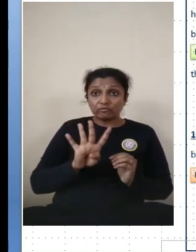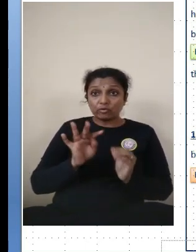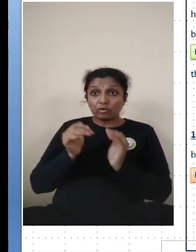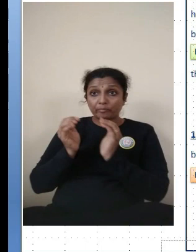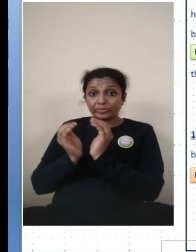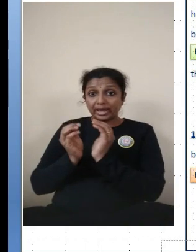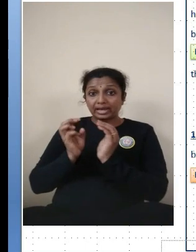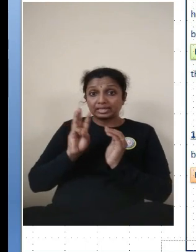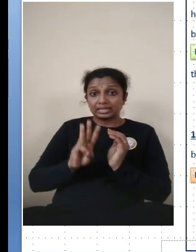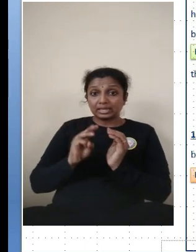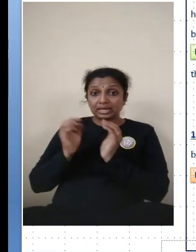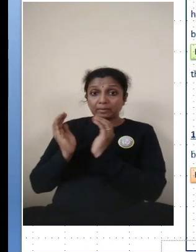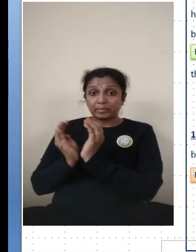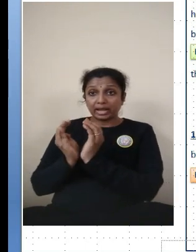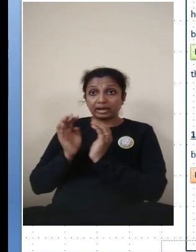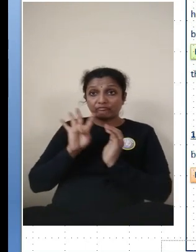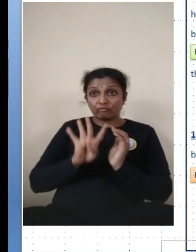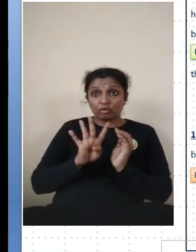the root is they are equal.